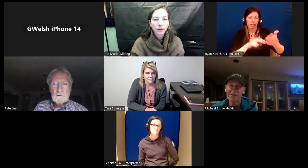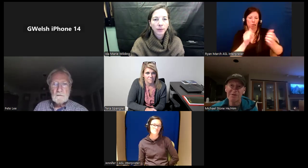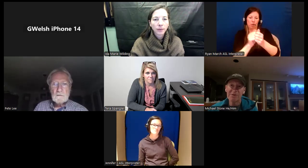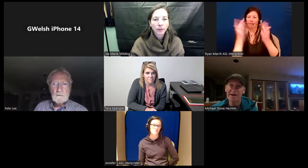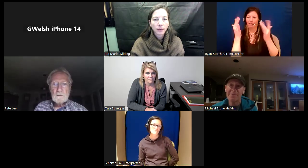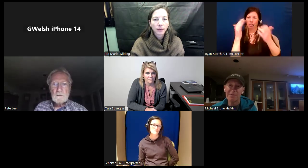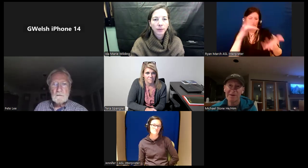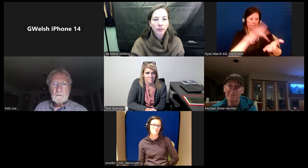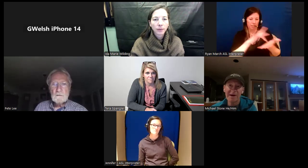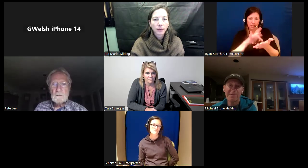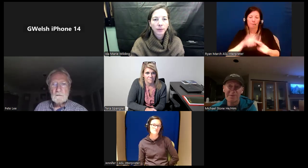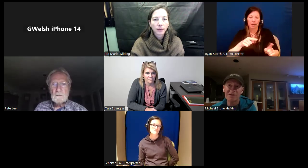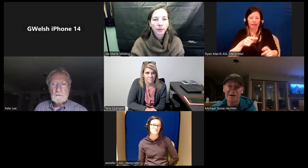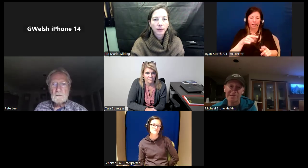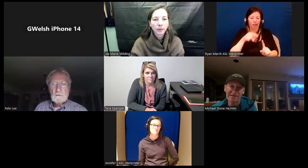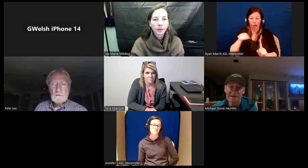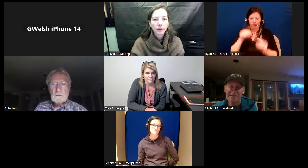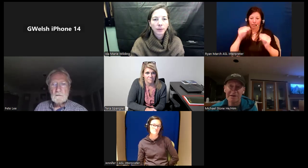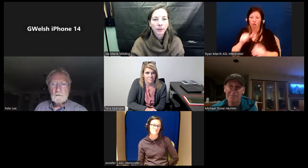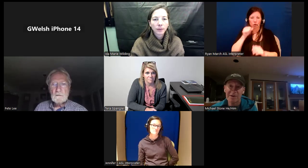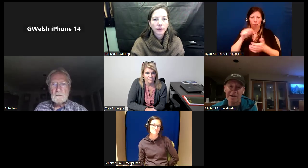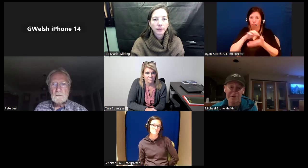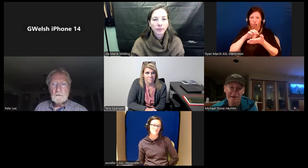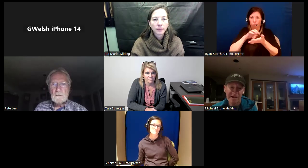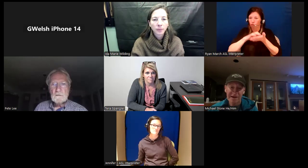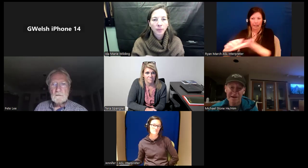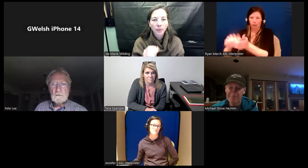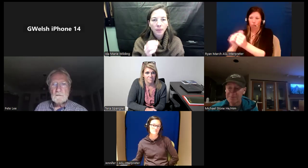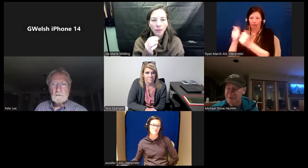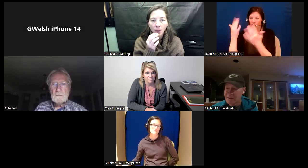an internal problem that we can probably address, and as Tara pointed out,